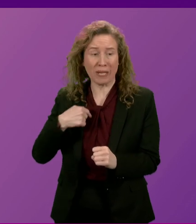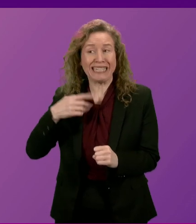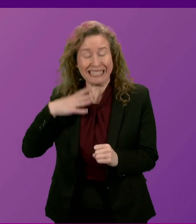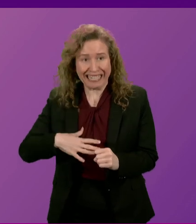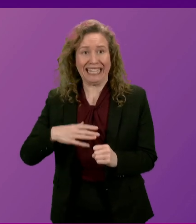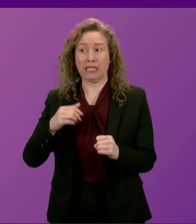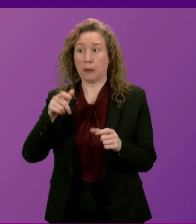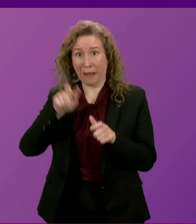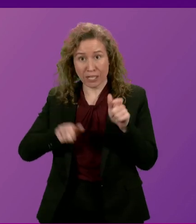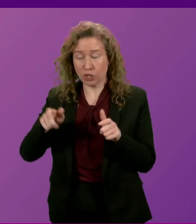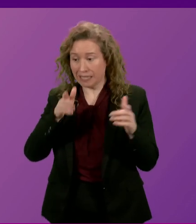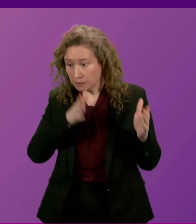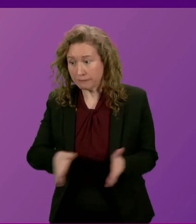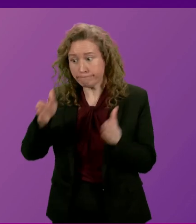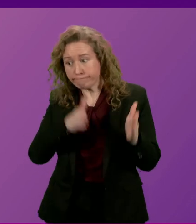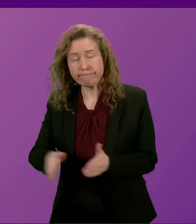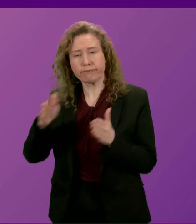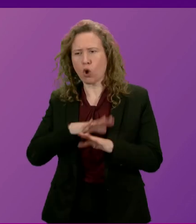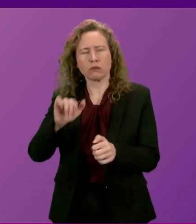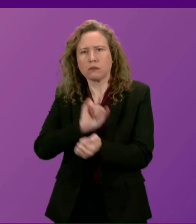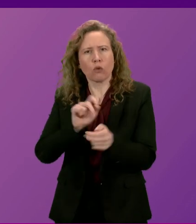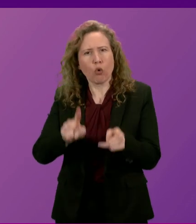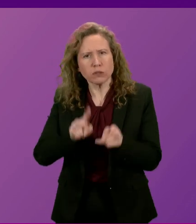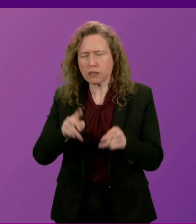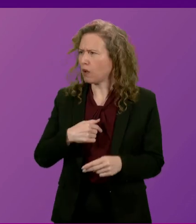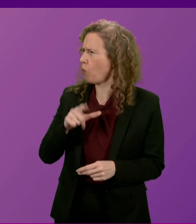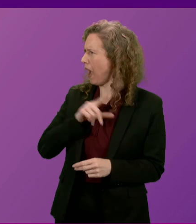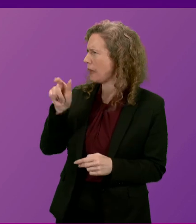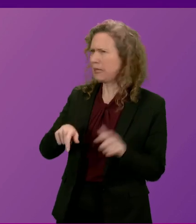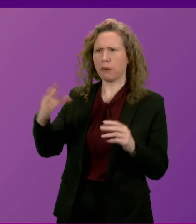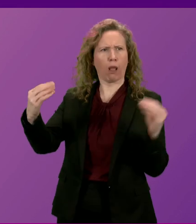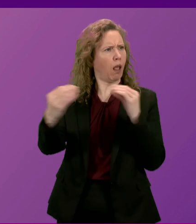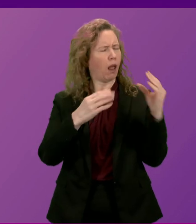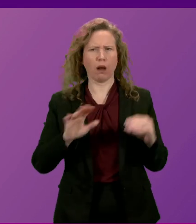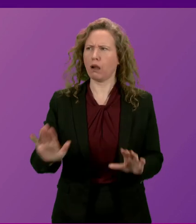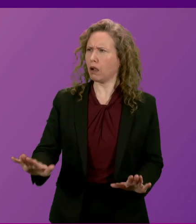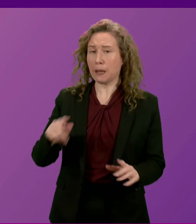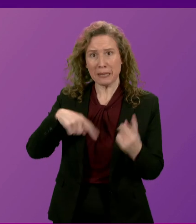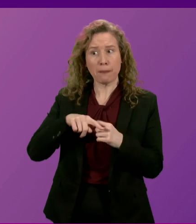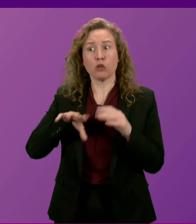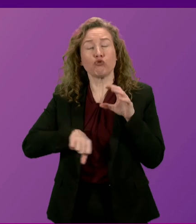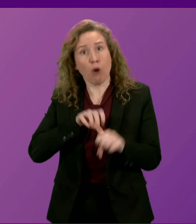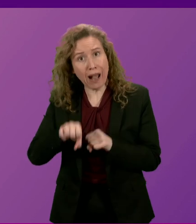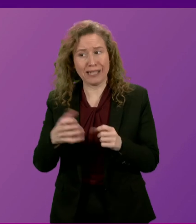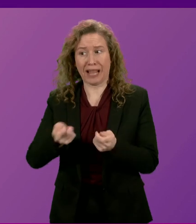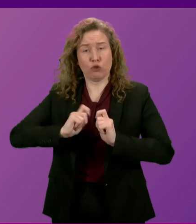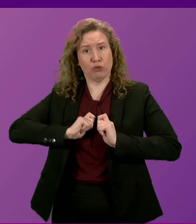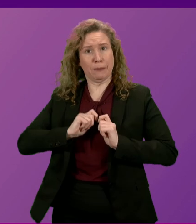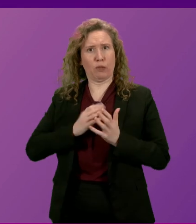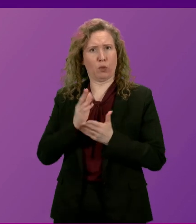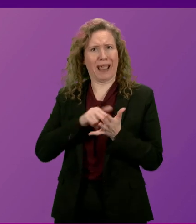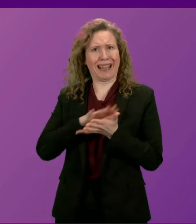patients moving through the system. I don't know why, Presiding Officer, they're heckling people struggling to get treatment in the NHS.